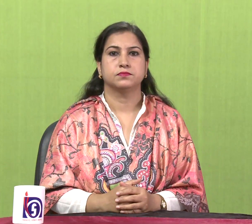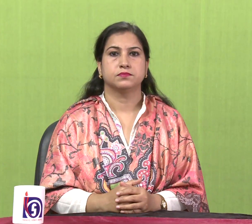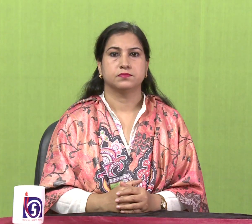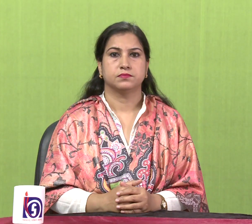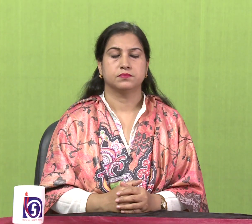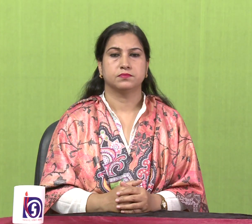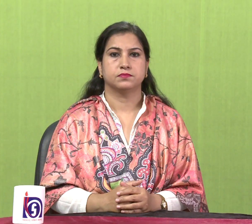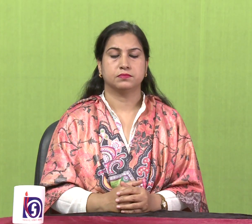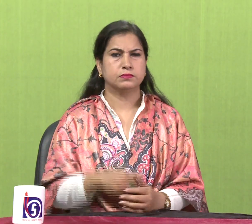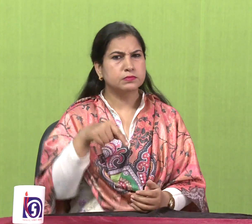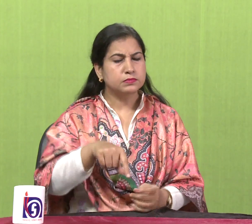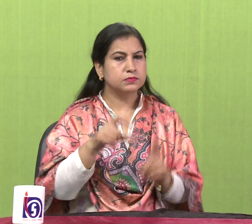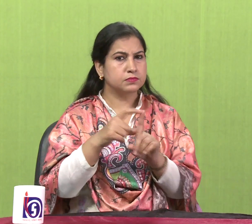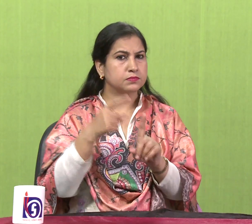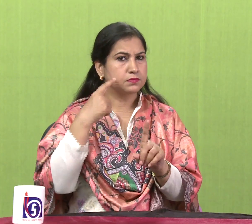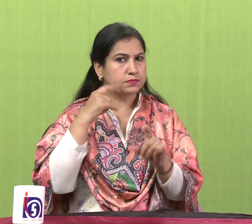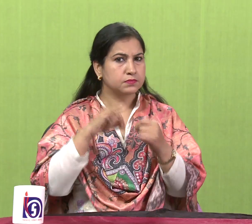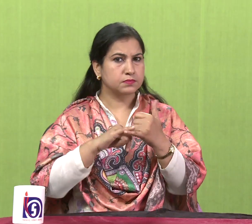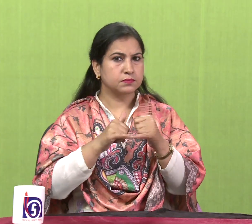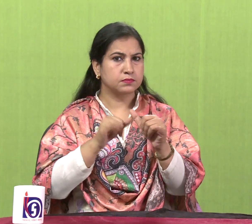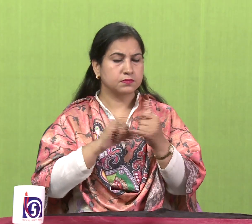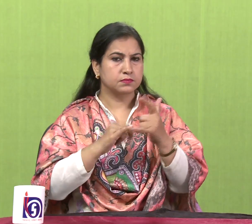A disaster is the